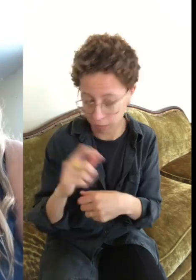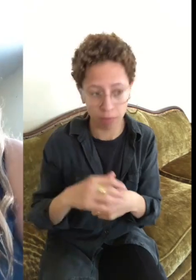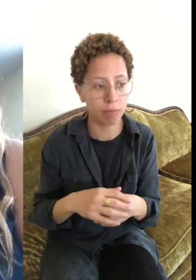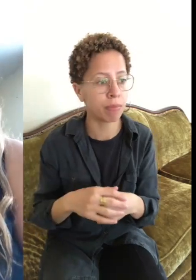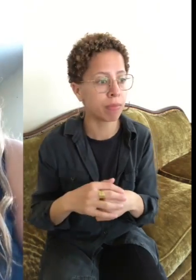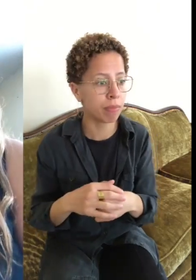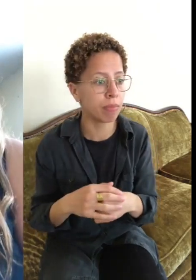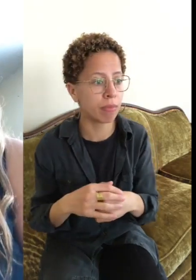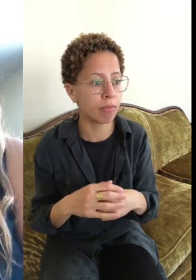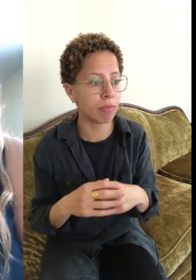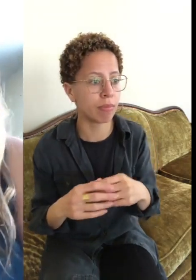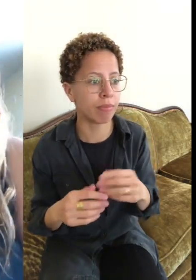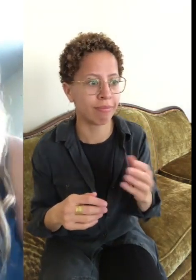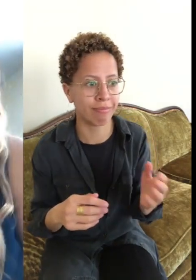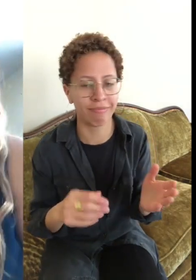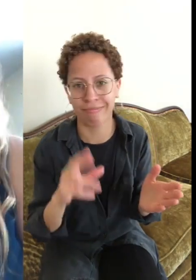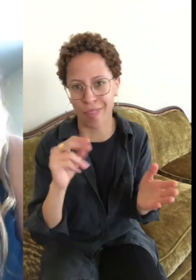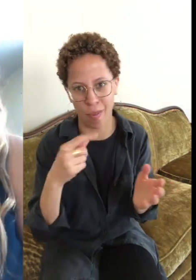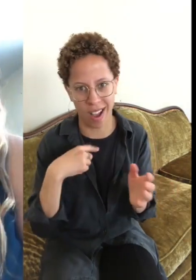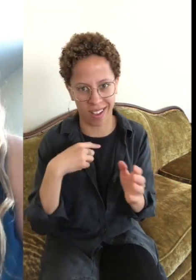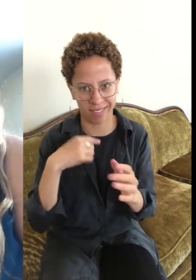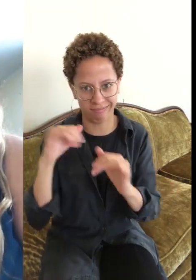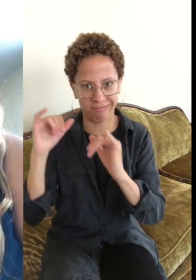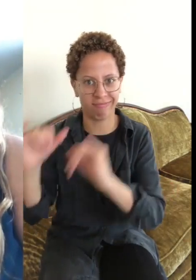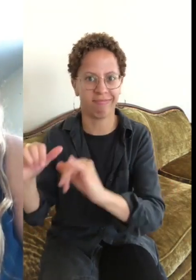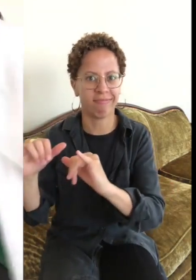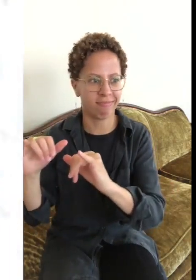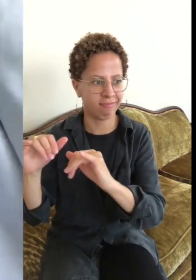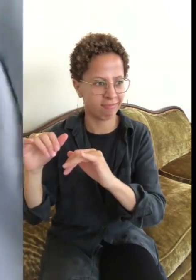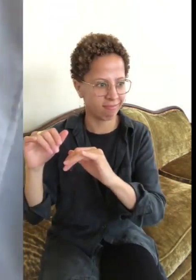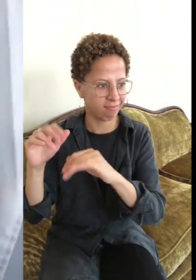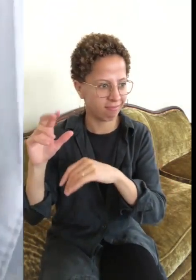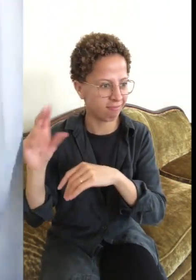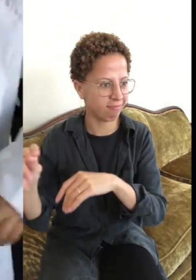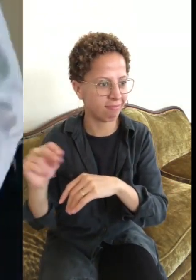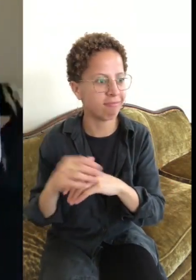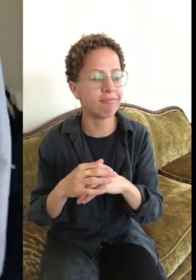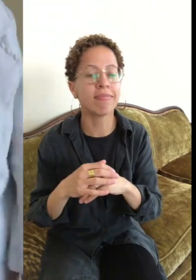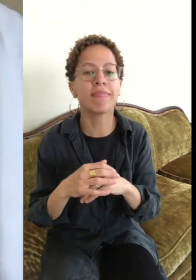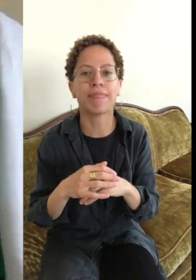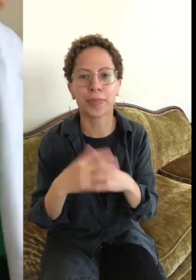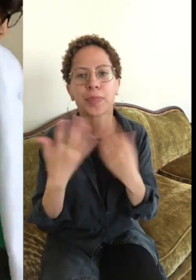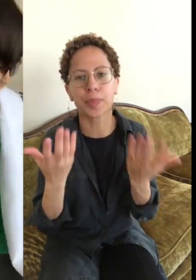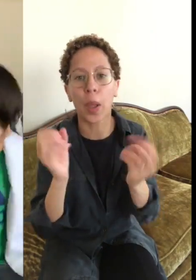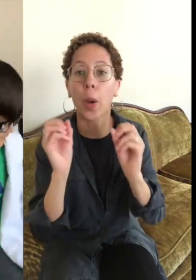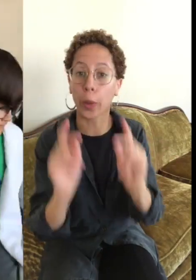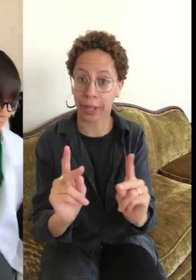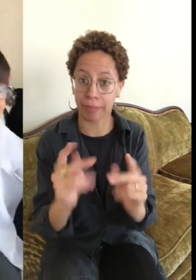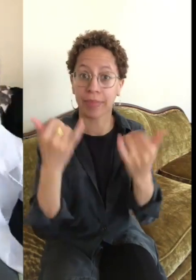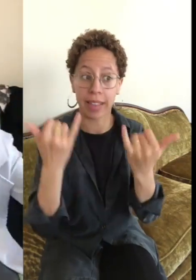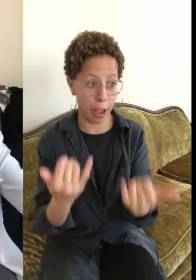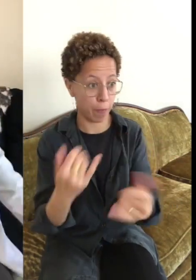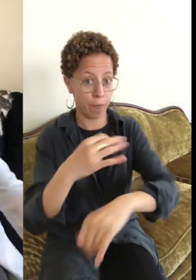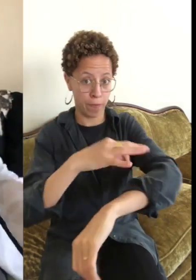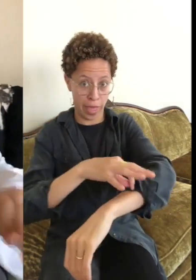I just trapped him in a 2-pillow jail. No, he needs to make his way. Okay, here we go. So you have the feather